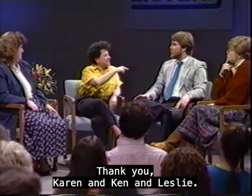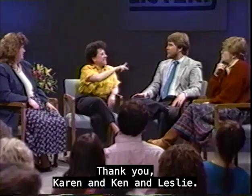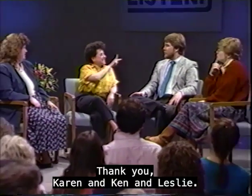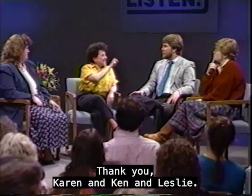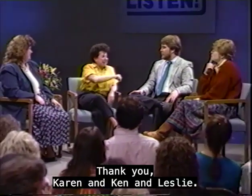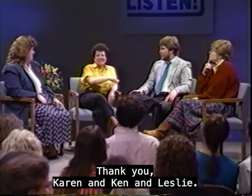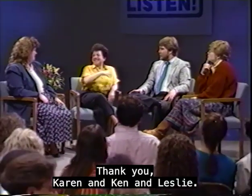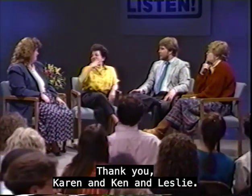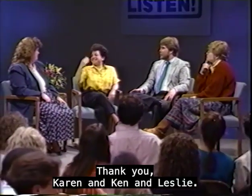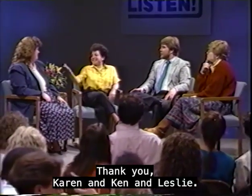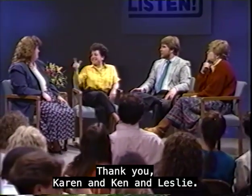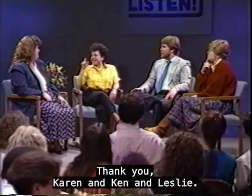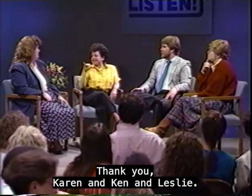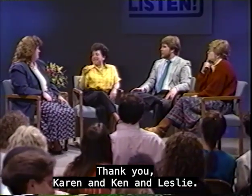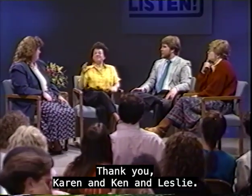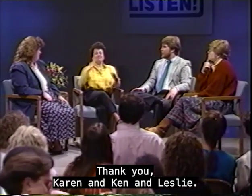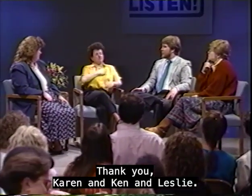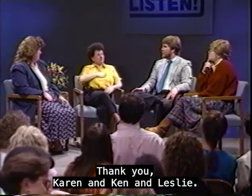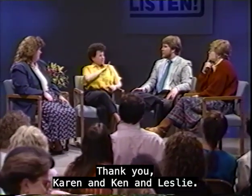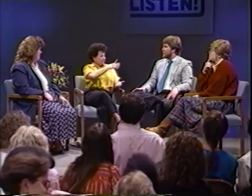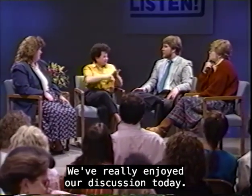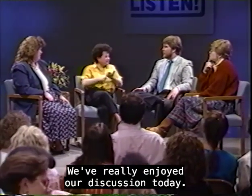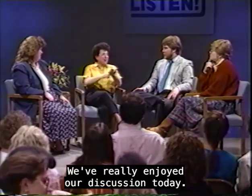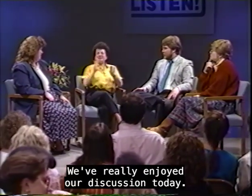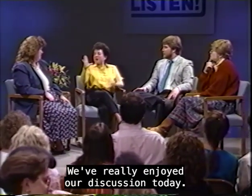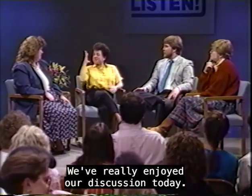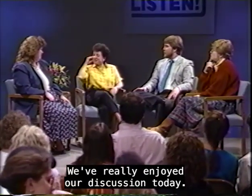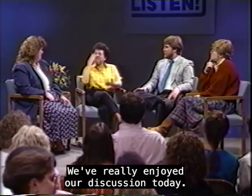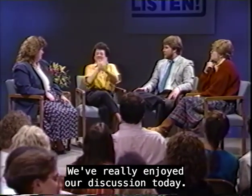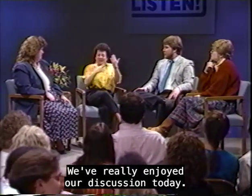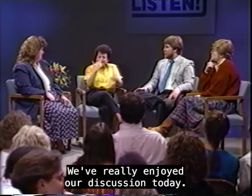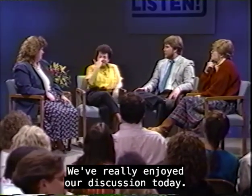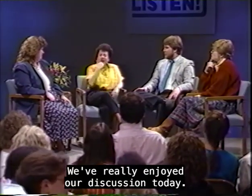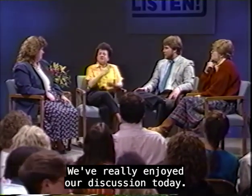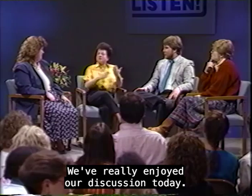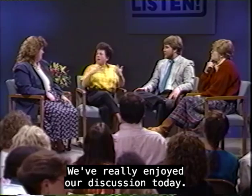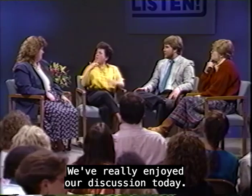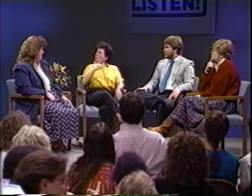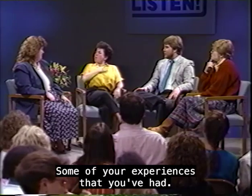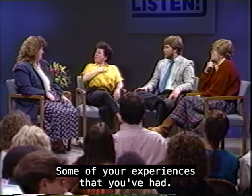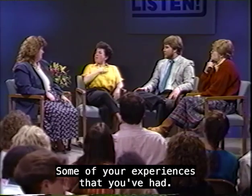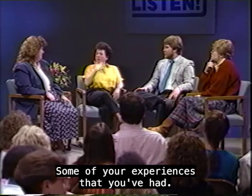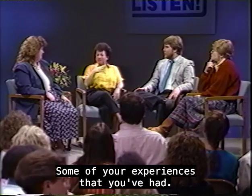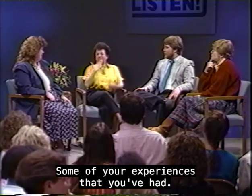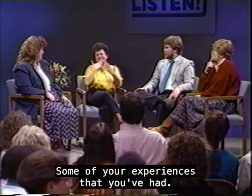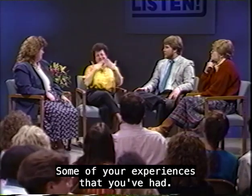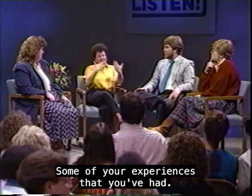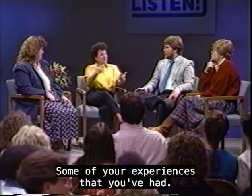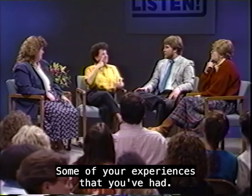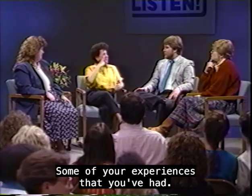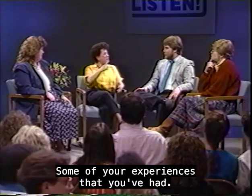Thank you, Karen and Ken and Leslie. We've really enjoyed our discussion today, some of your experiences that